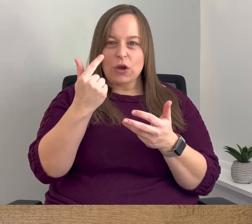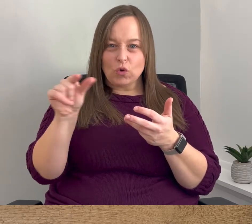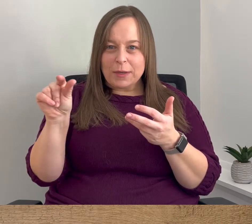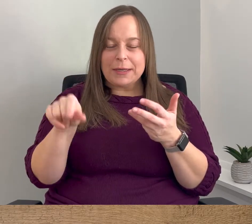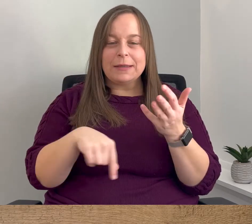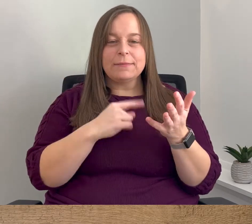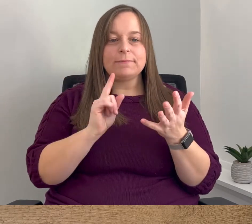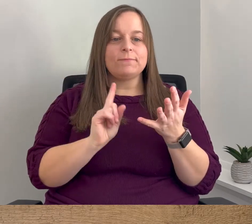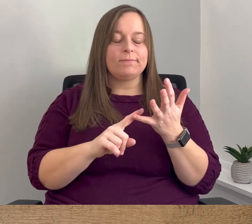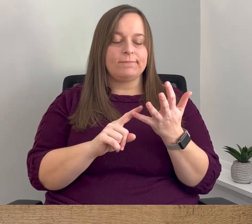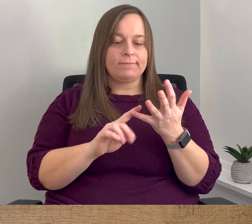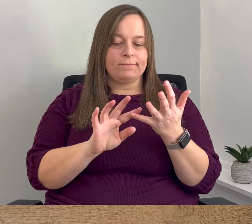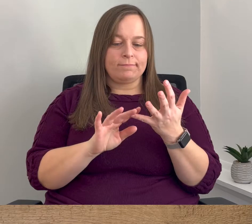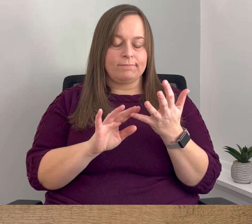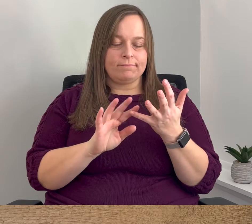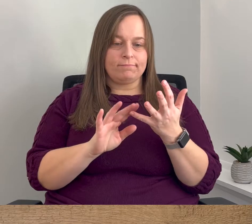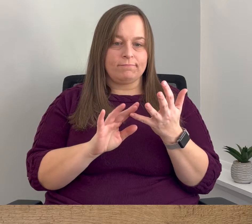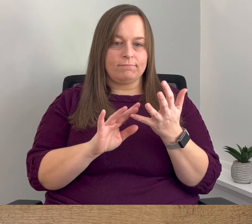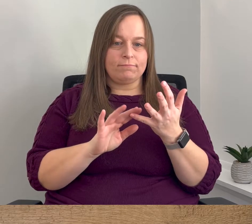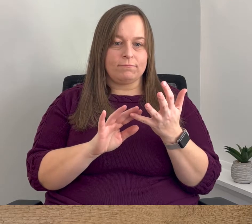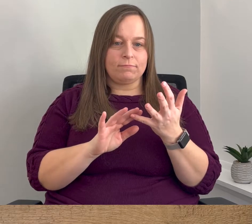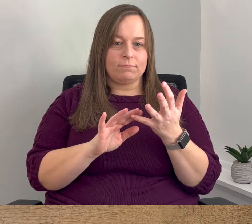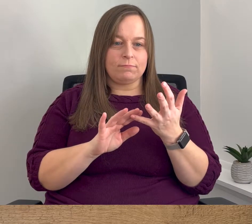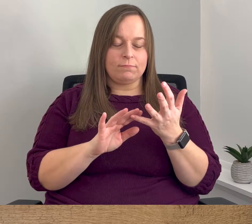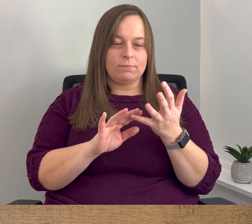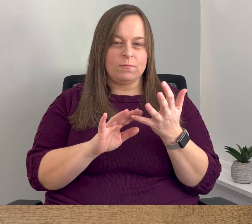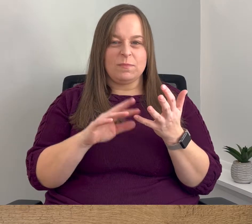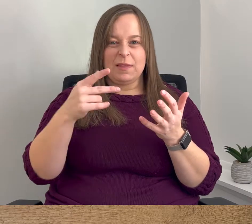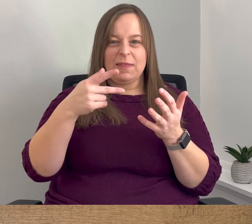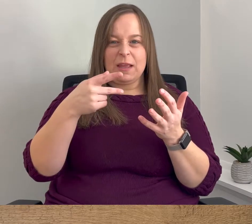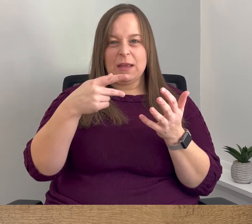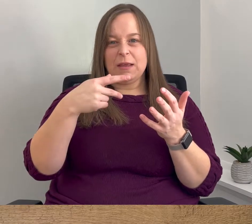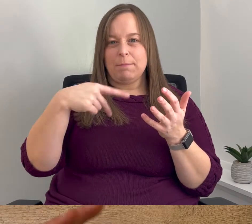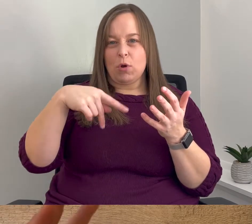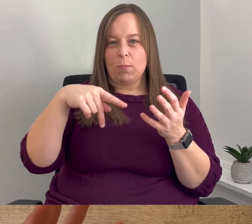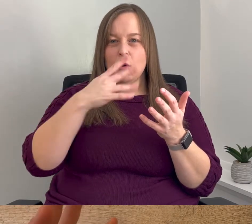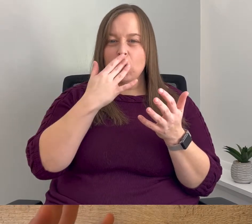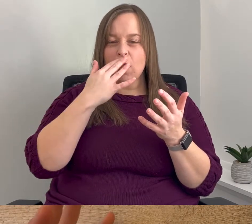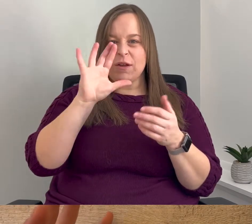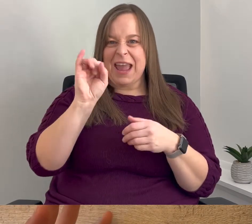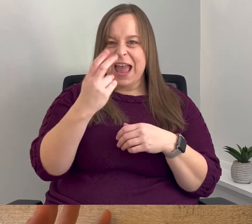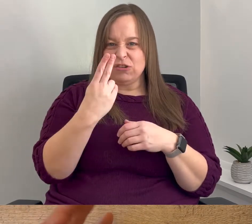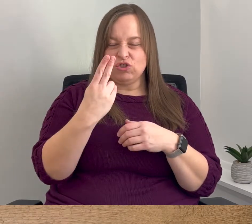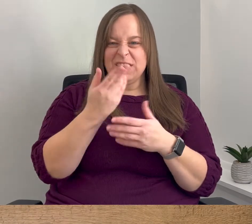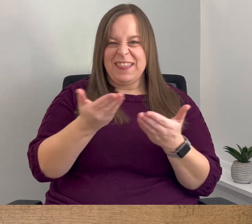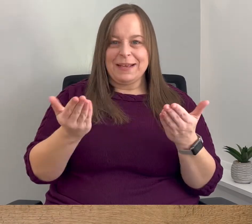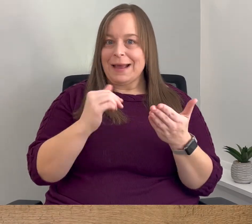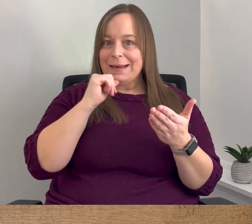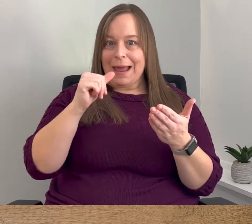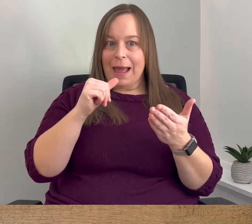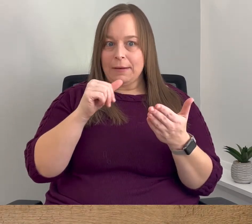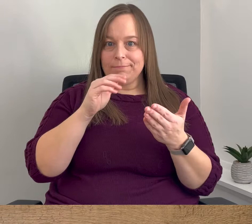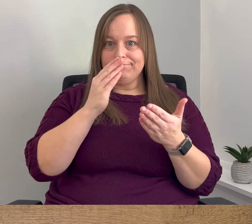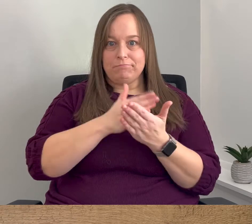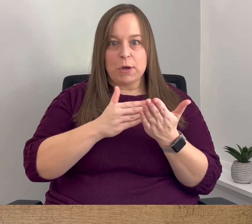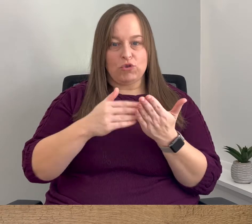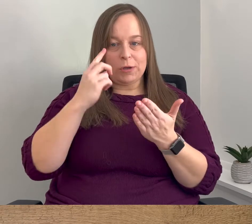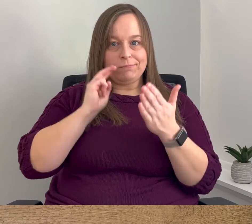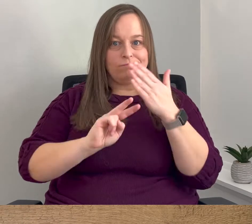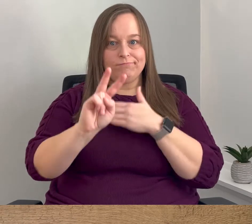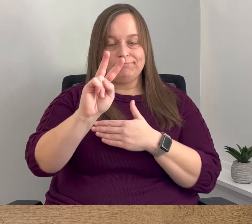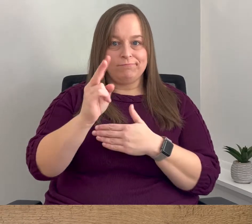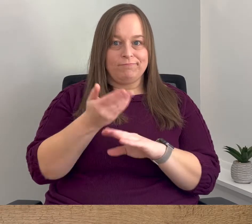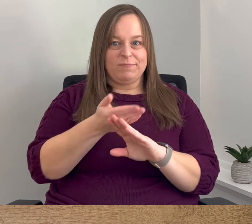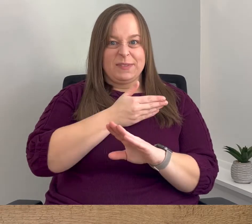Utilities is this neon green. The plum purple color is cash. So these are items that I